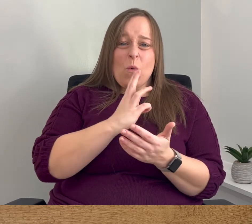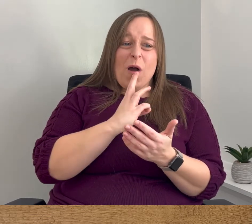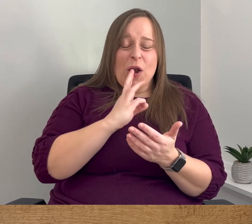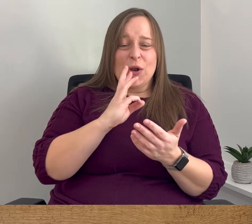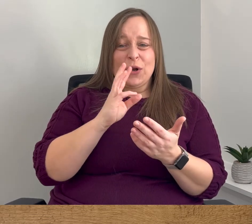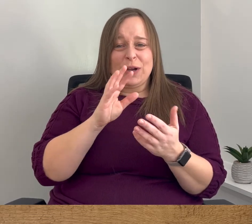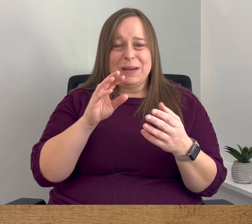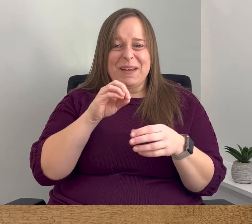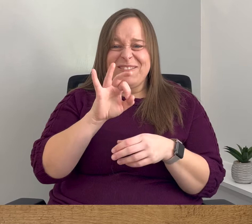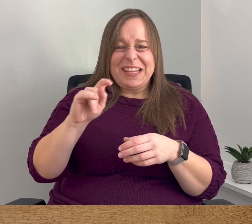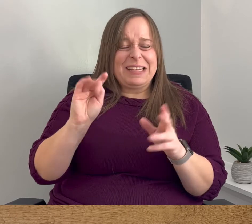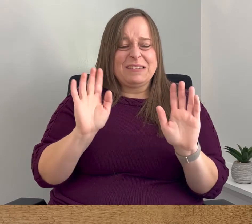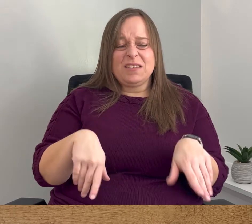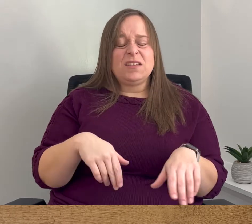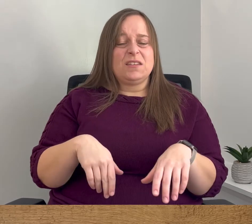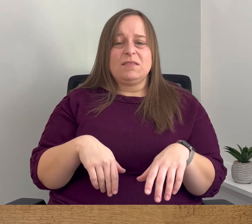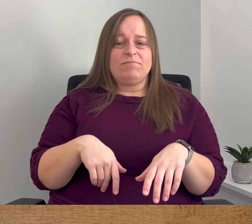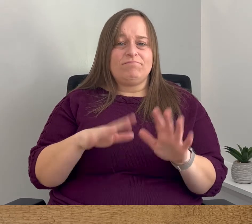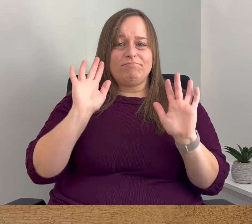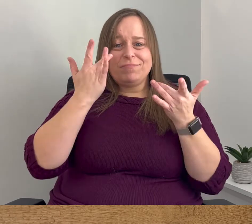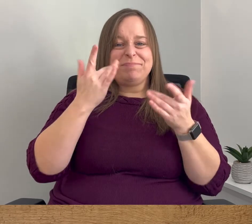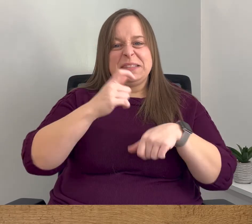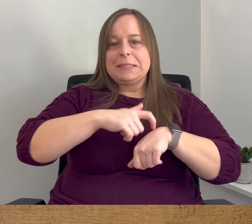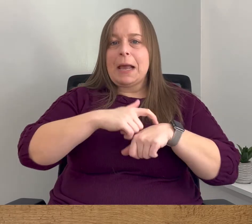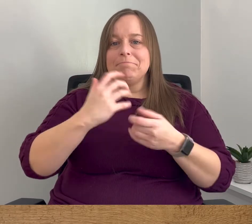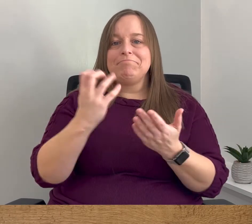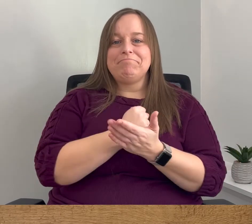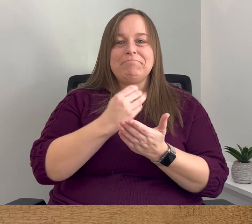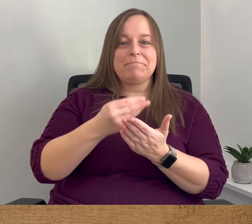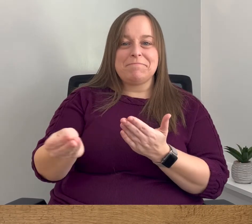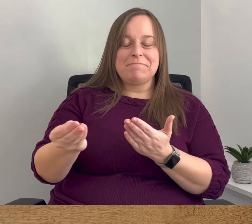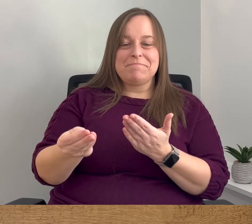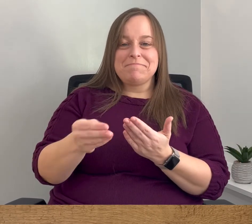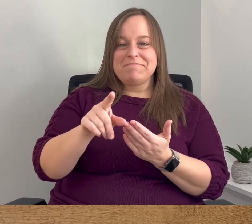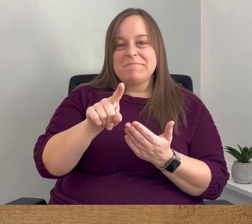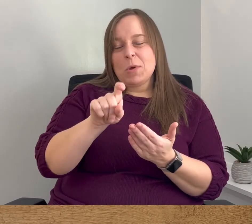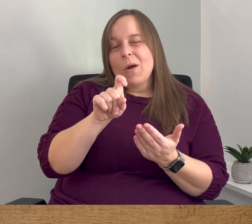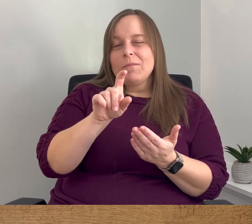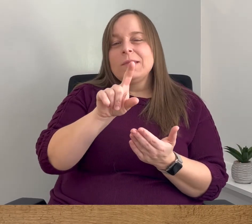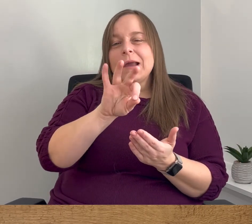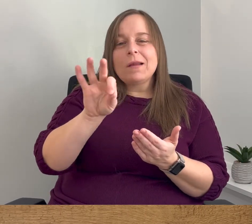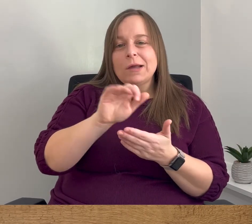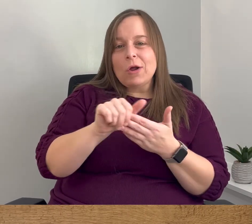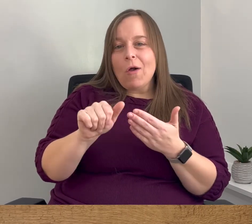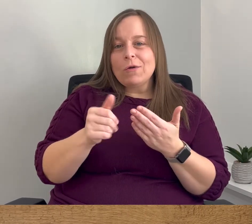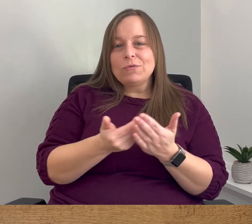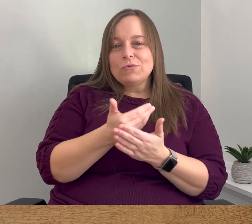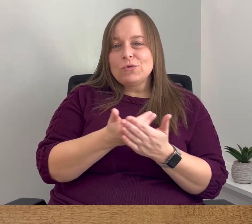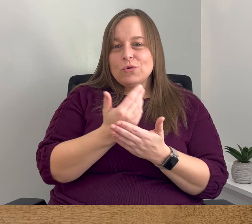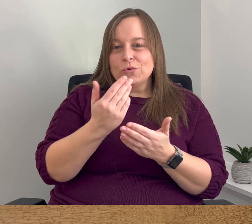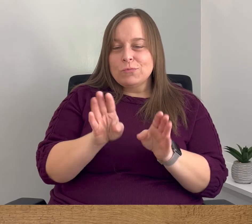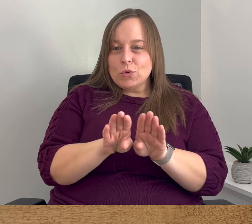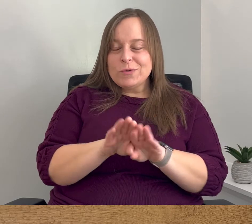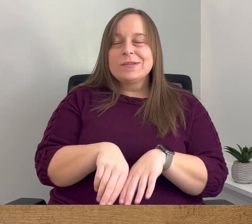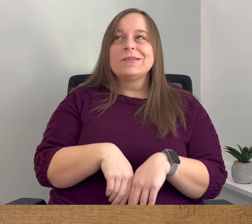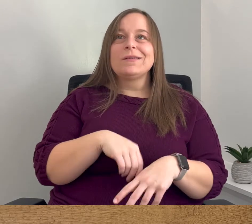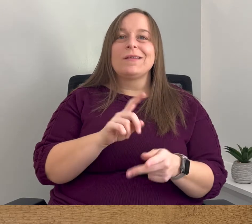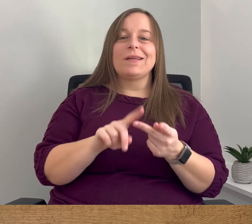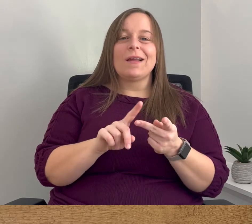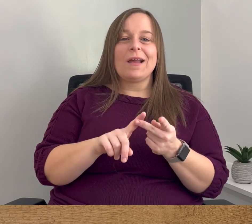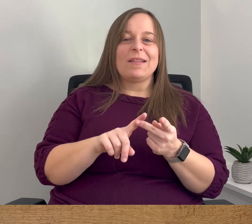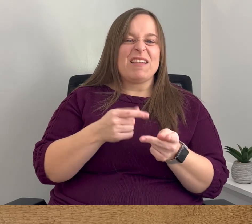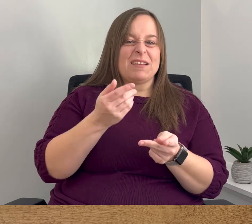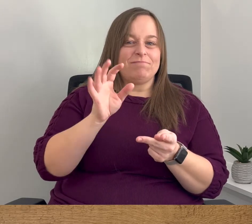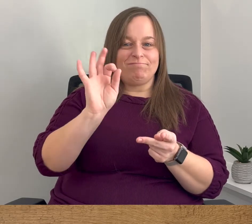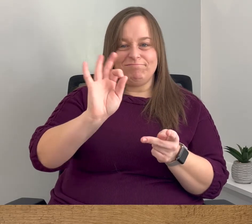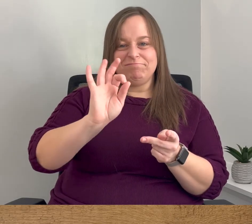and snow and ice to my feet, and it was time, so I went and spent $99 and got some new ones, and